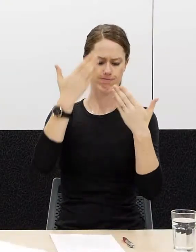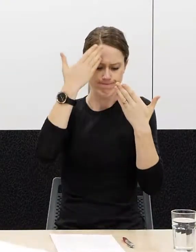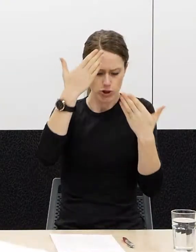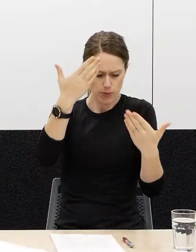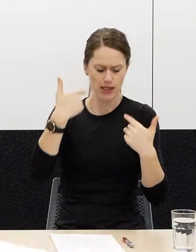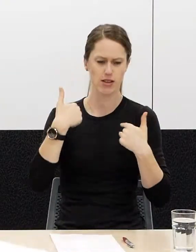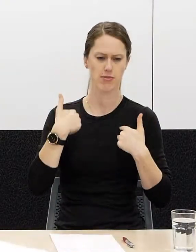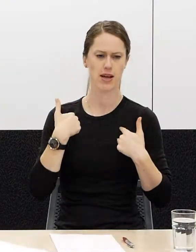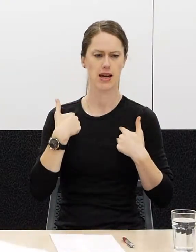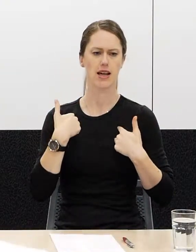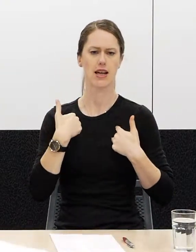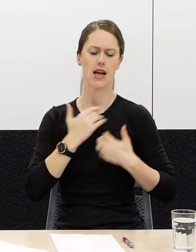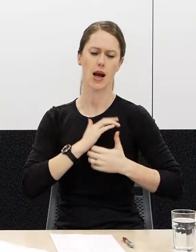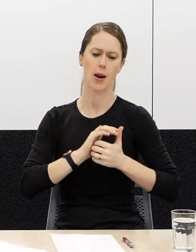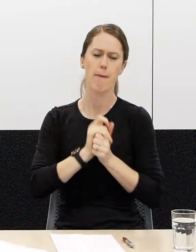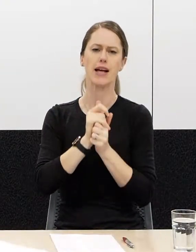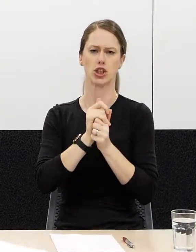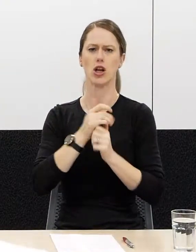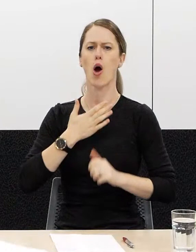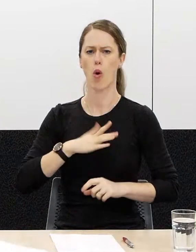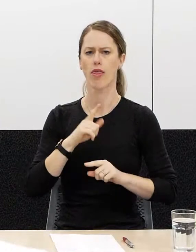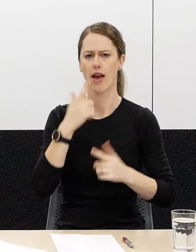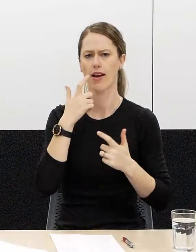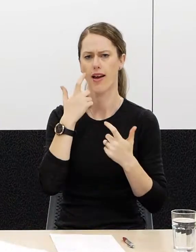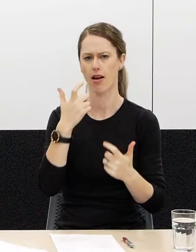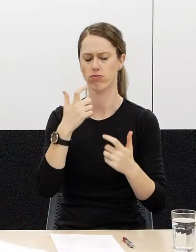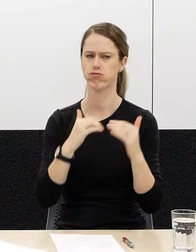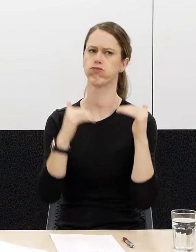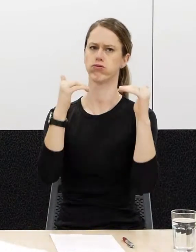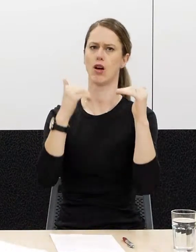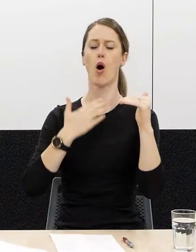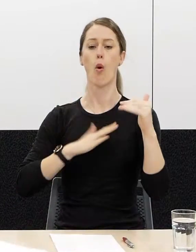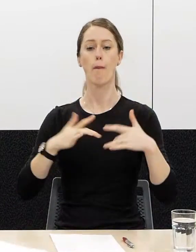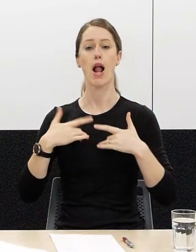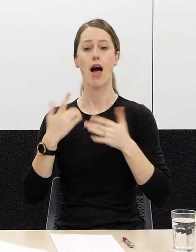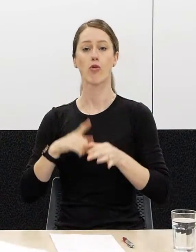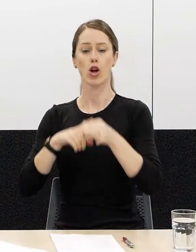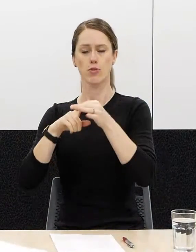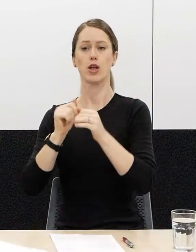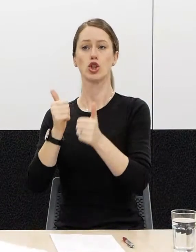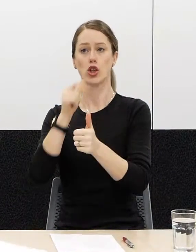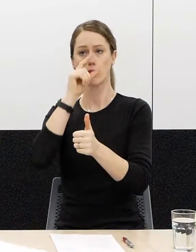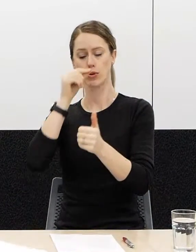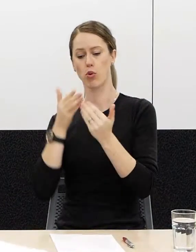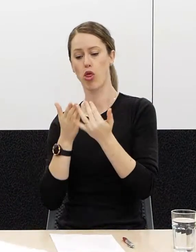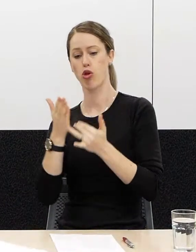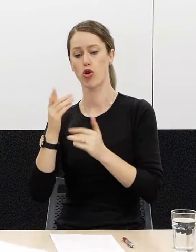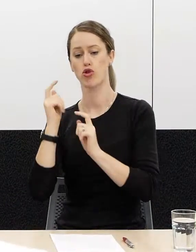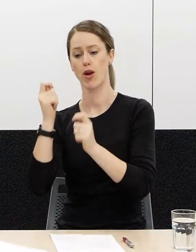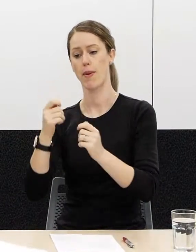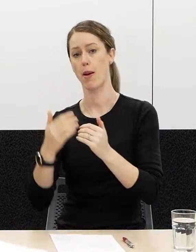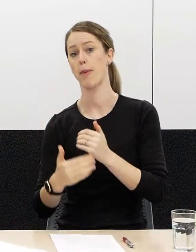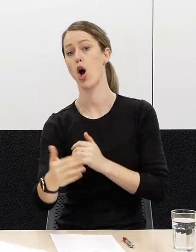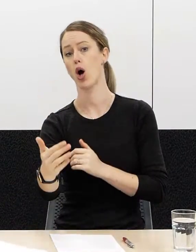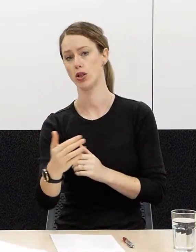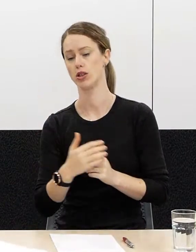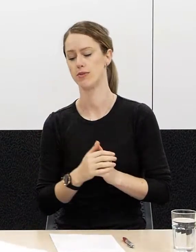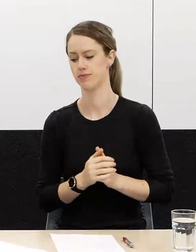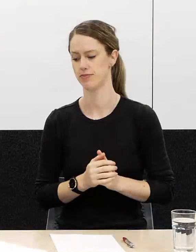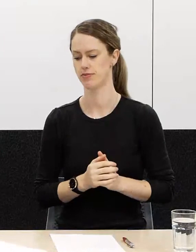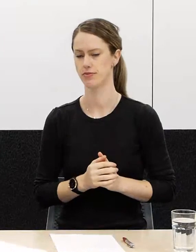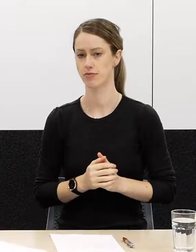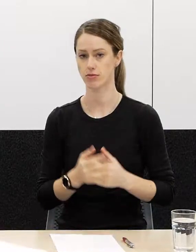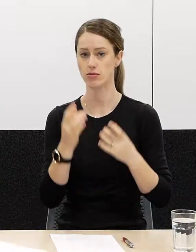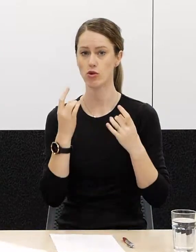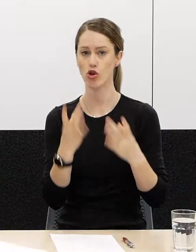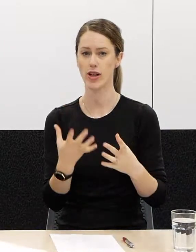dignity, respect and compassion. And I'd want the quality of my life to be as good as possible through treatment and beyond. So we already